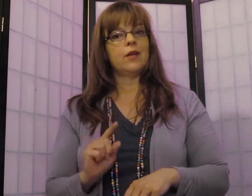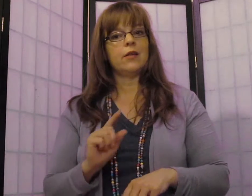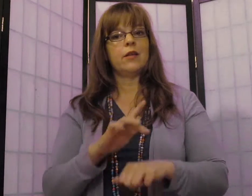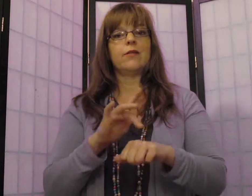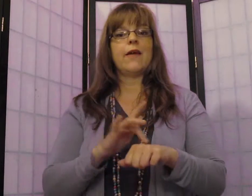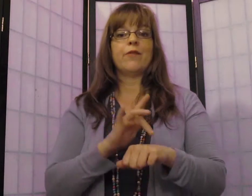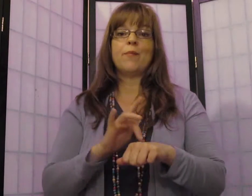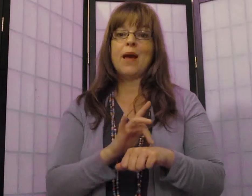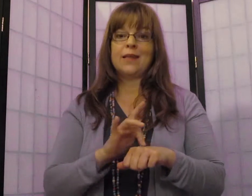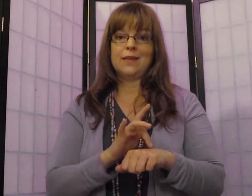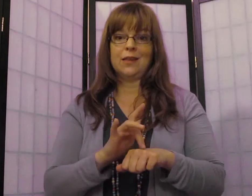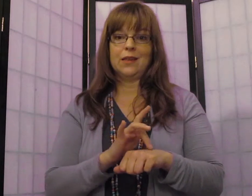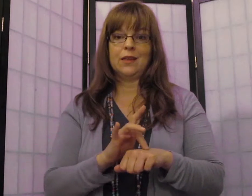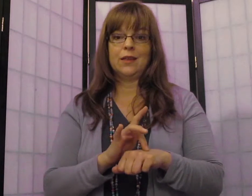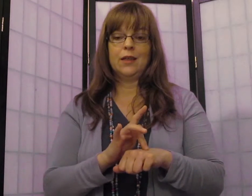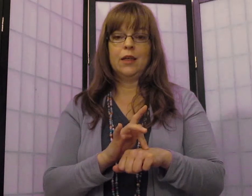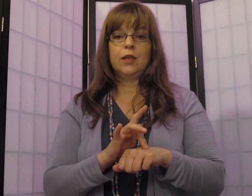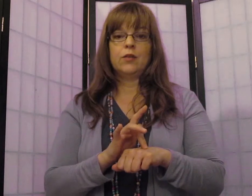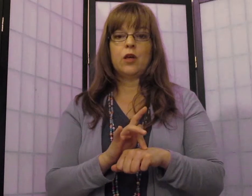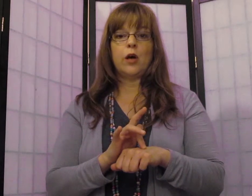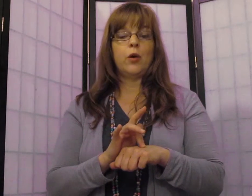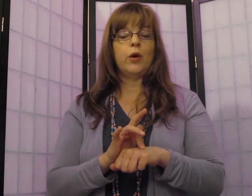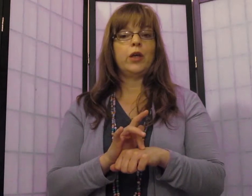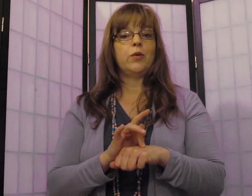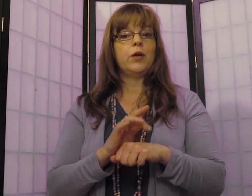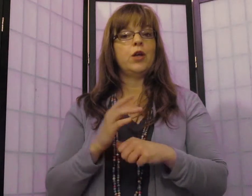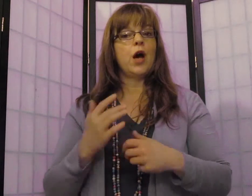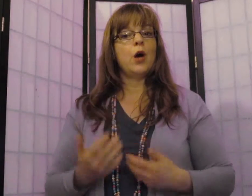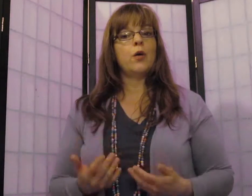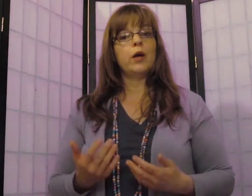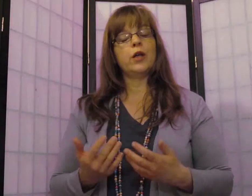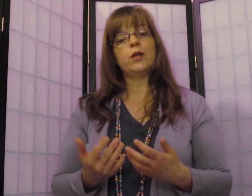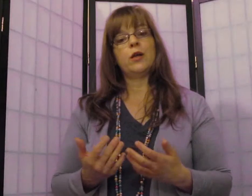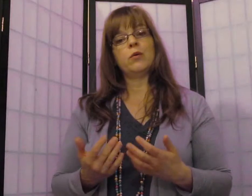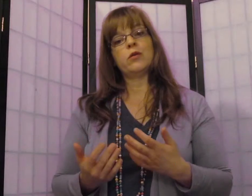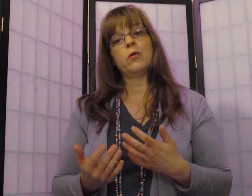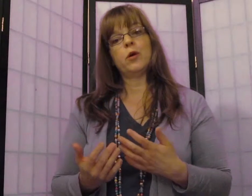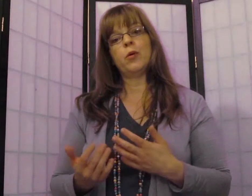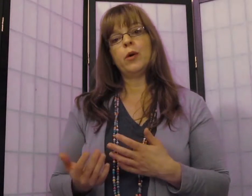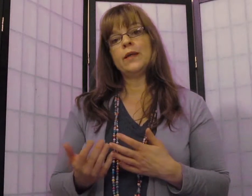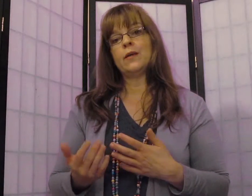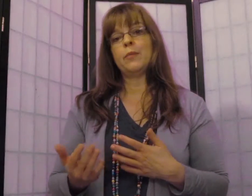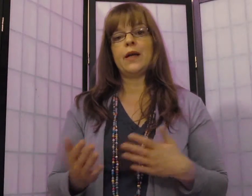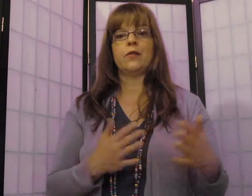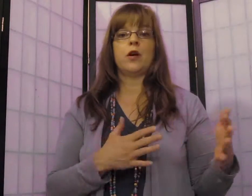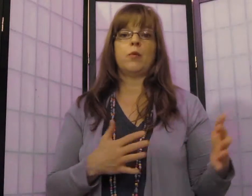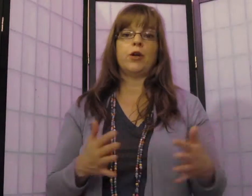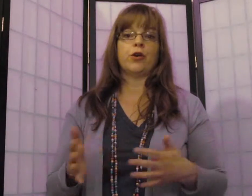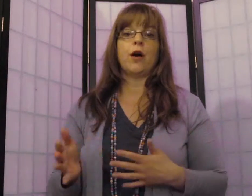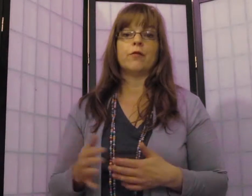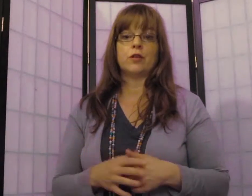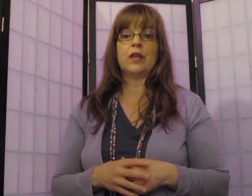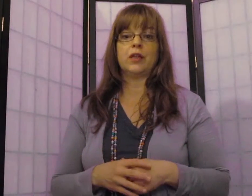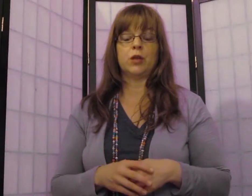also the sign for medicine. So you would know it was the word poison based on what your conversation was